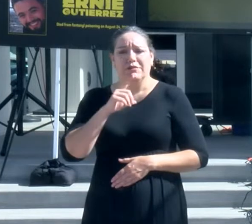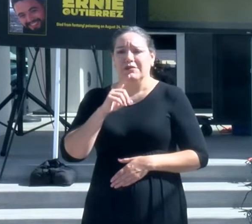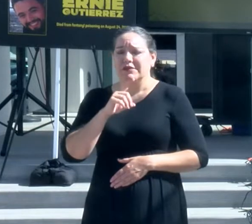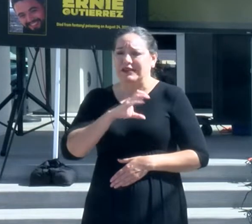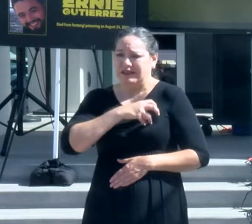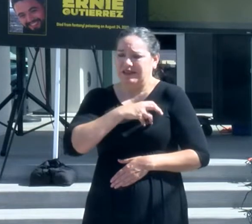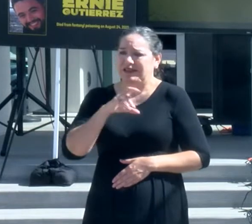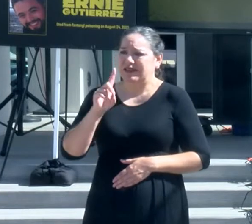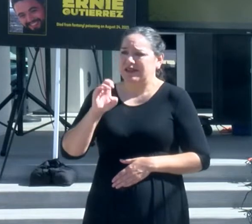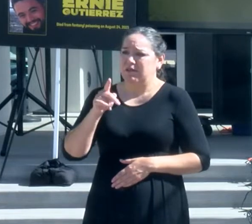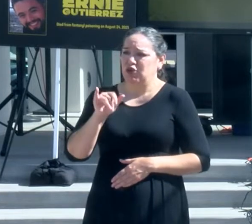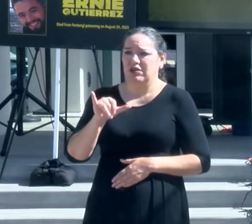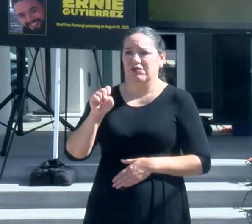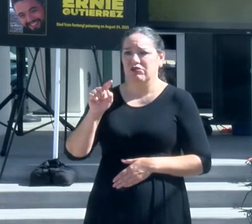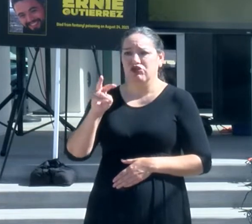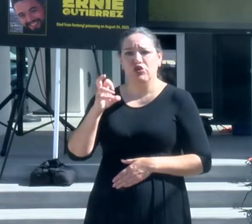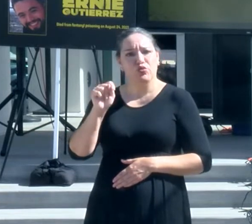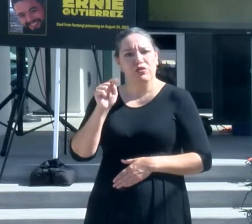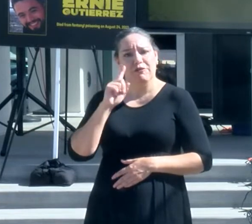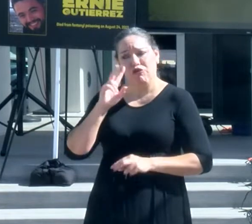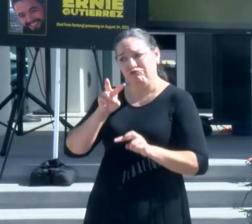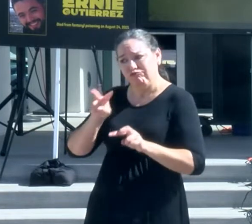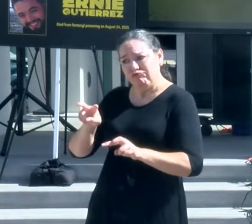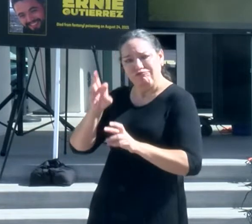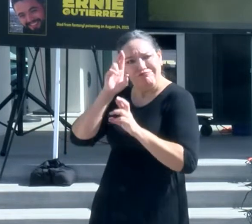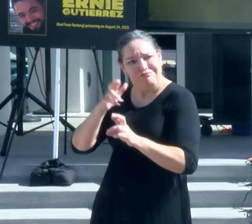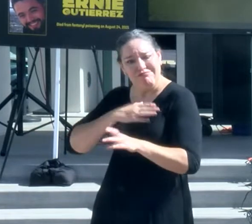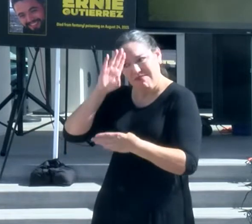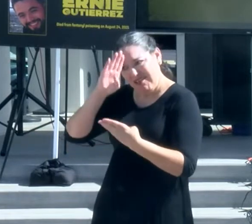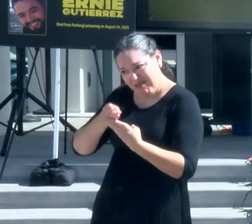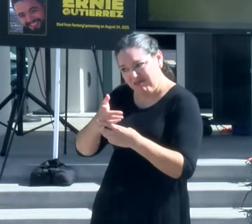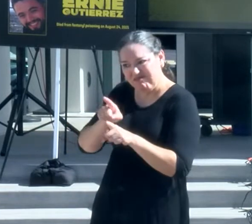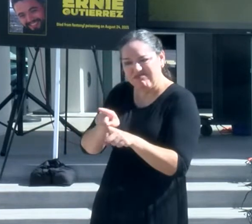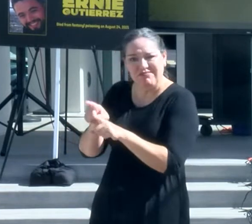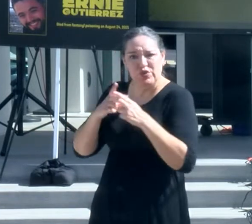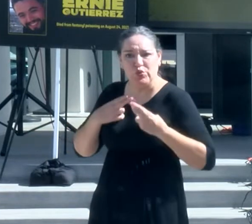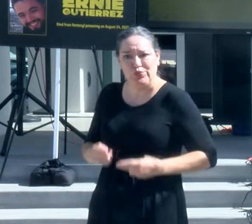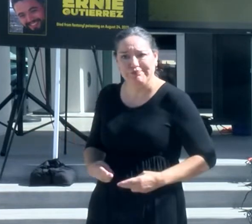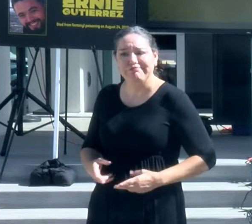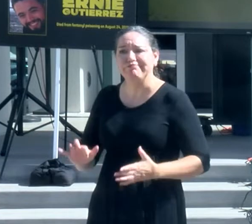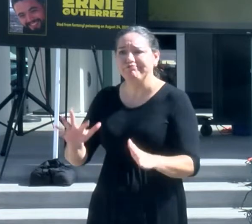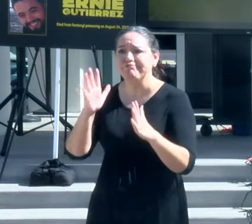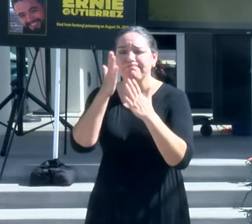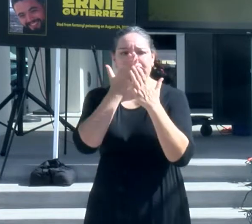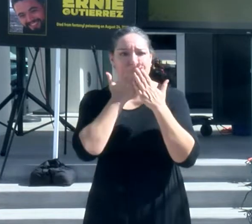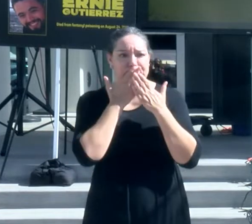for treating and respecting my son as a human being. Thank you.